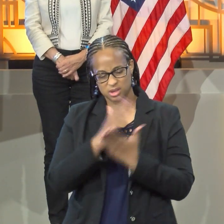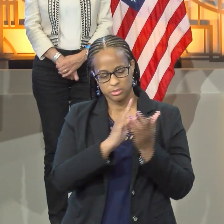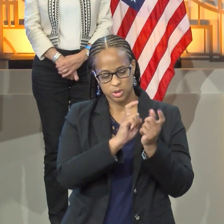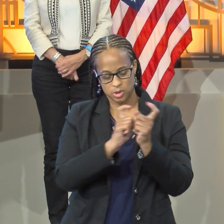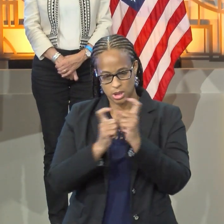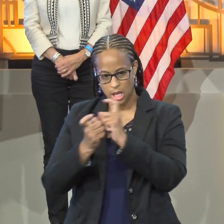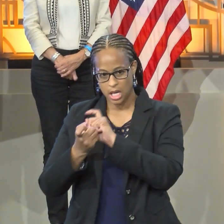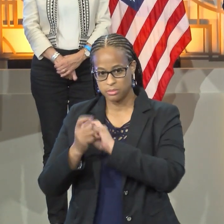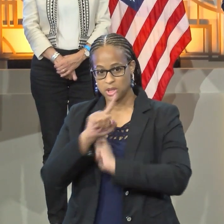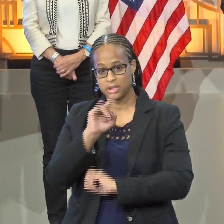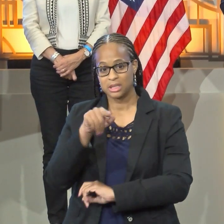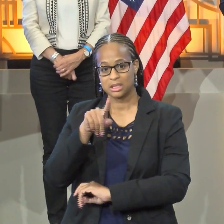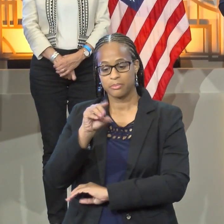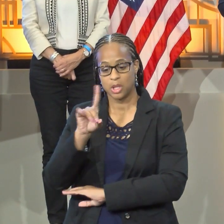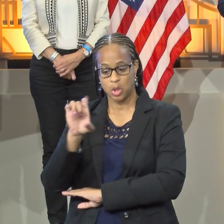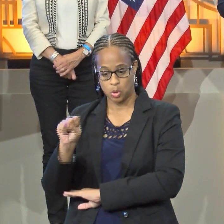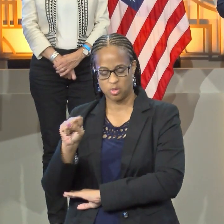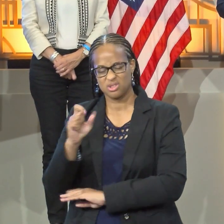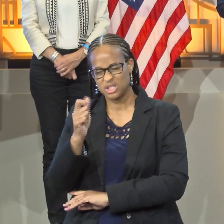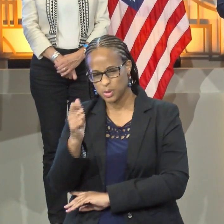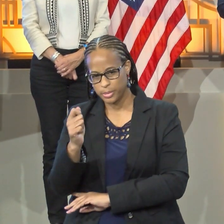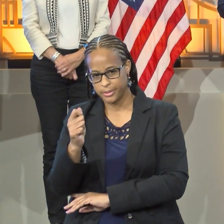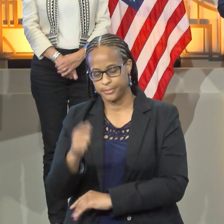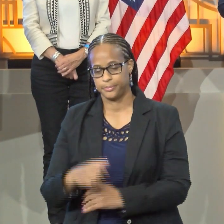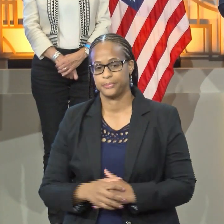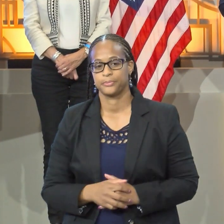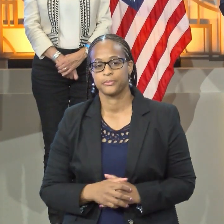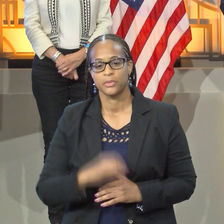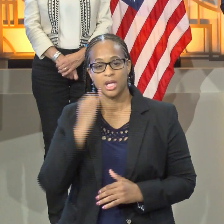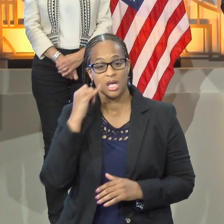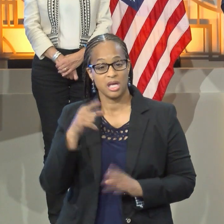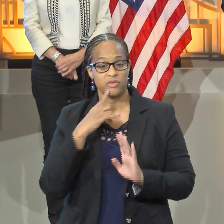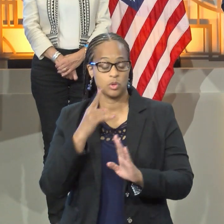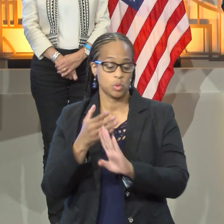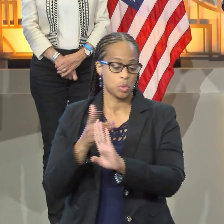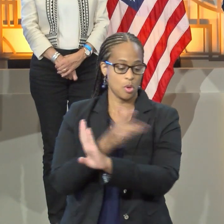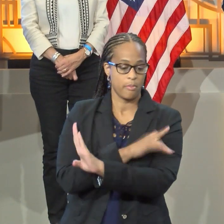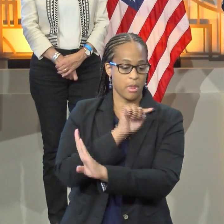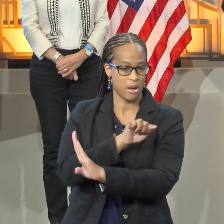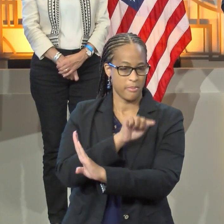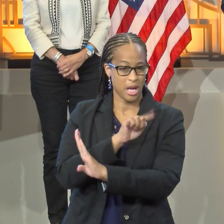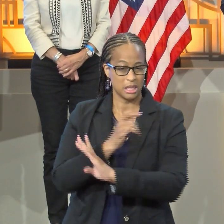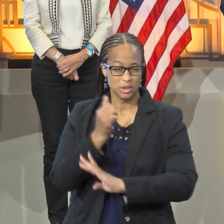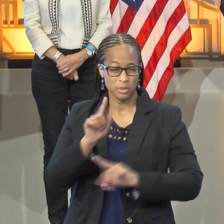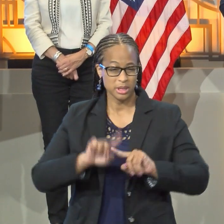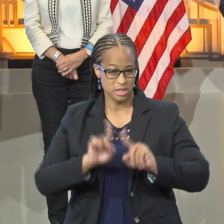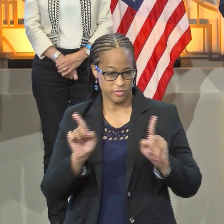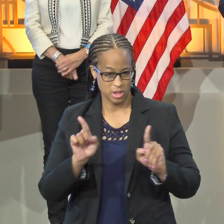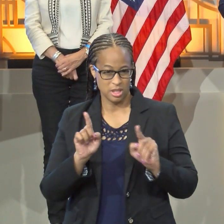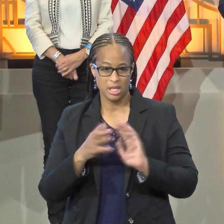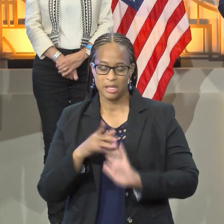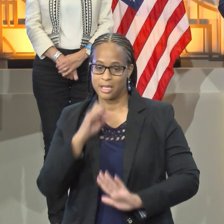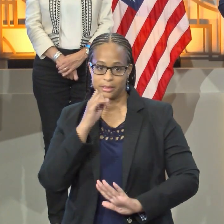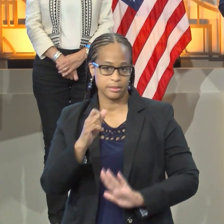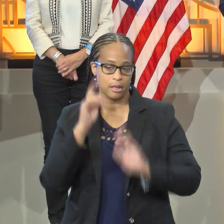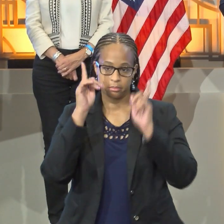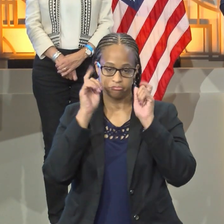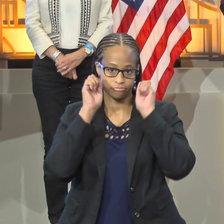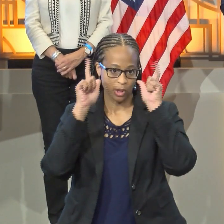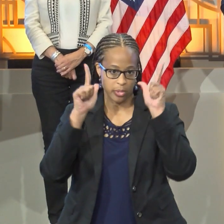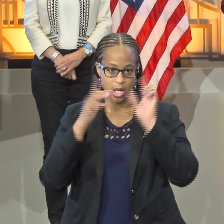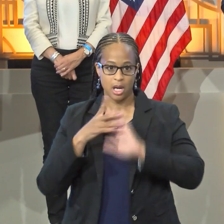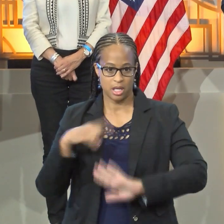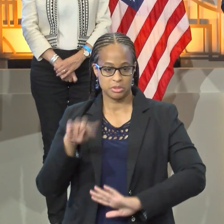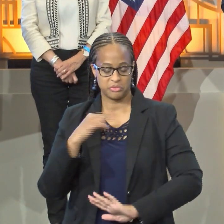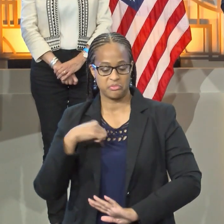from zip codes a little bit. If we go back several weeks, it looks quite a bit different. And that's not a big surprise from an